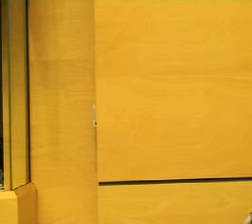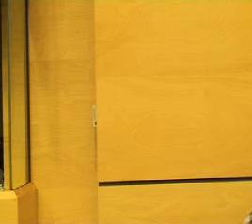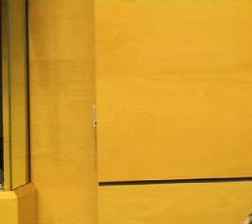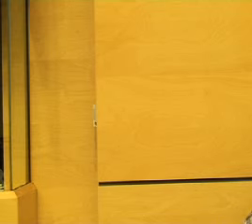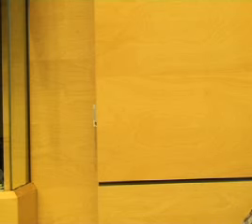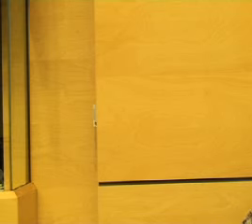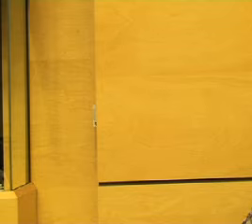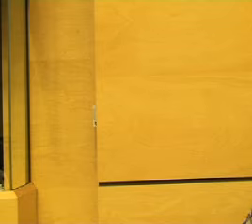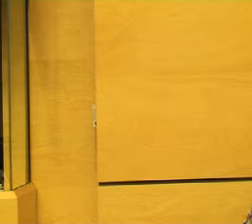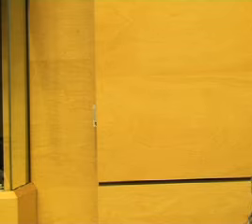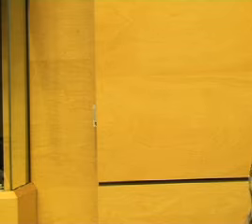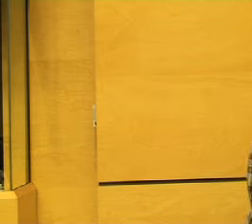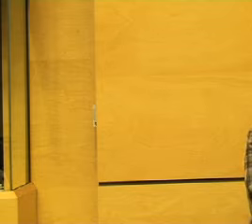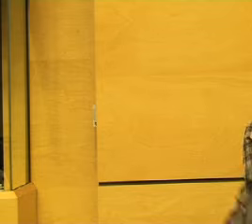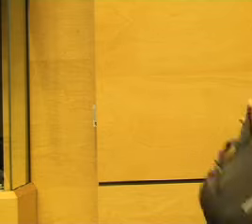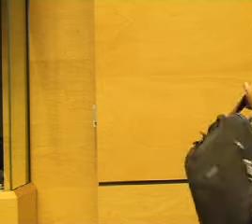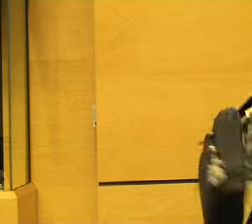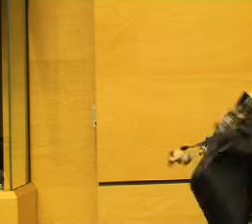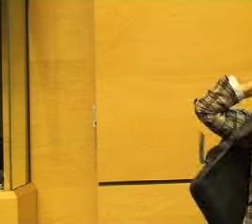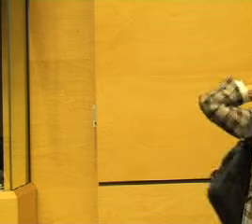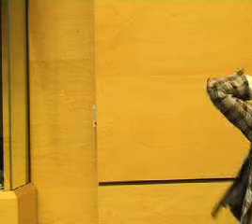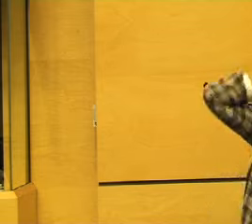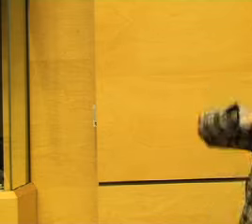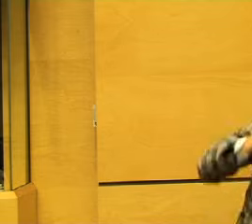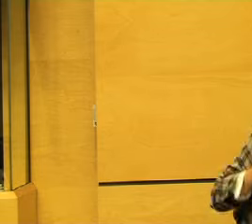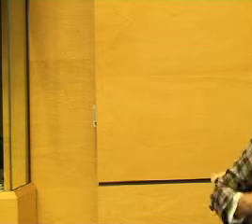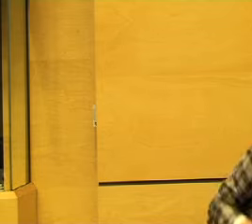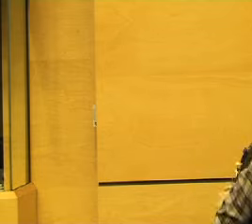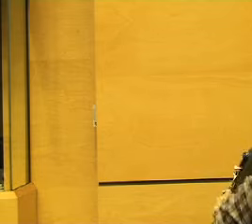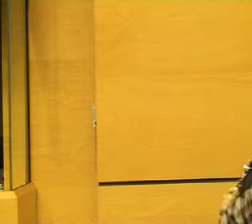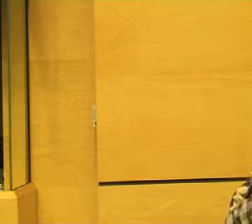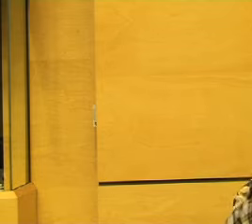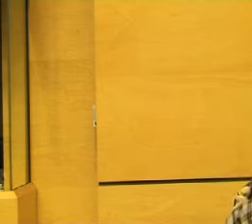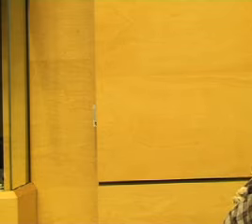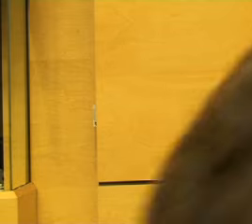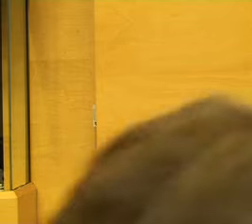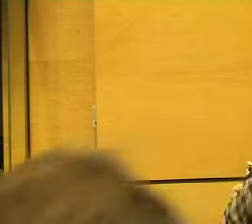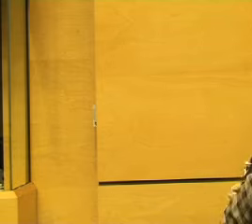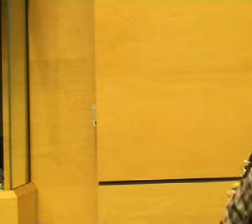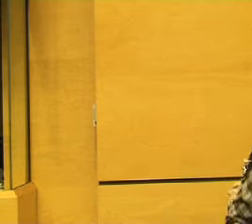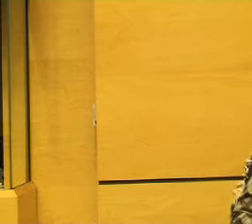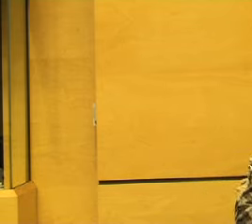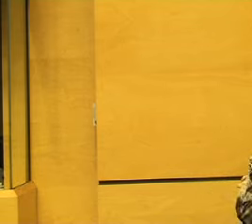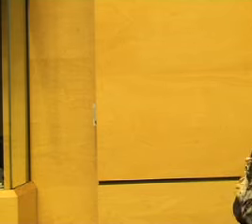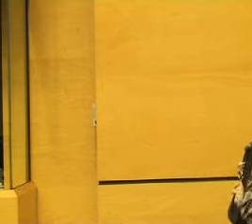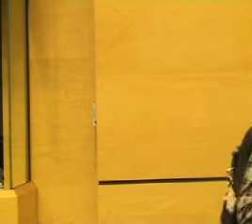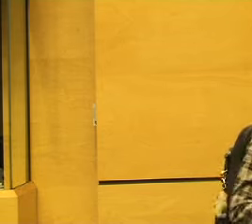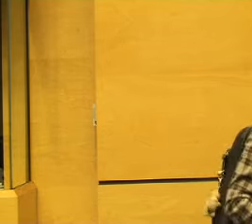No.